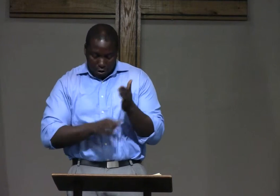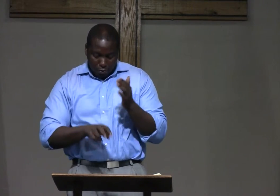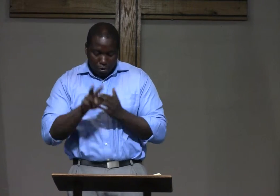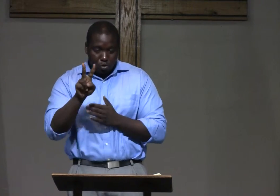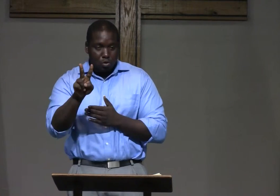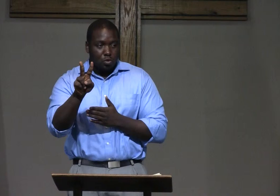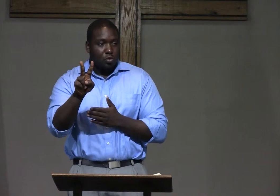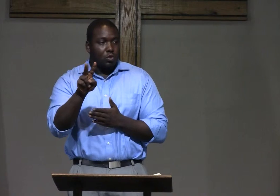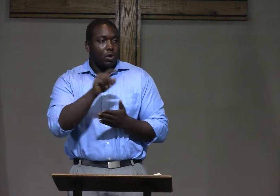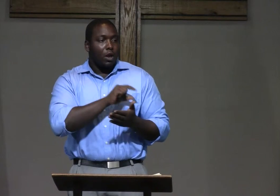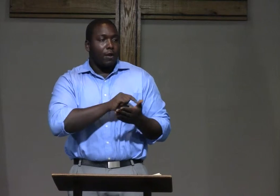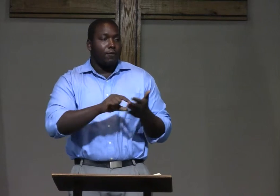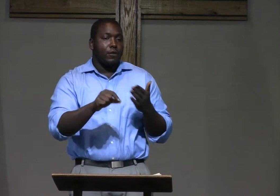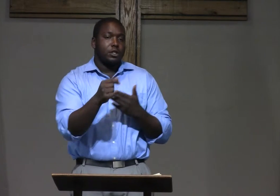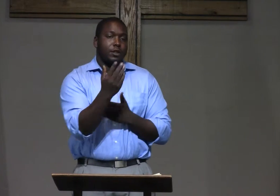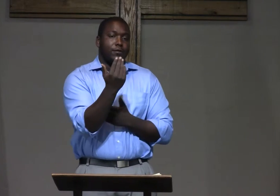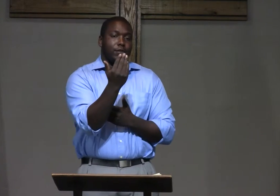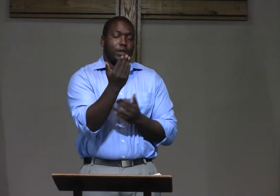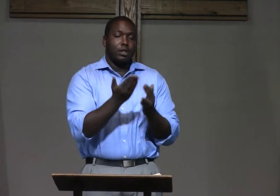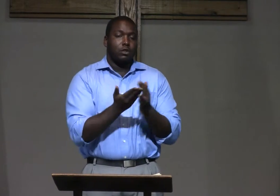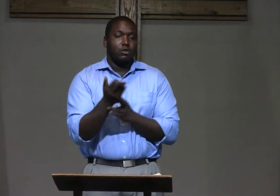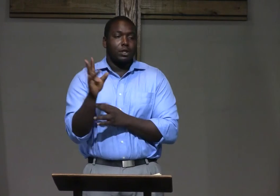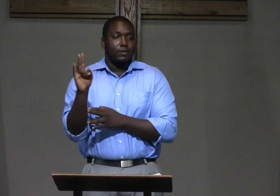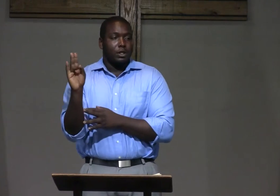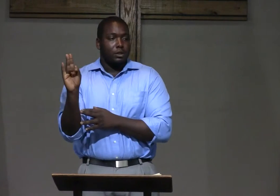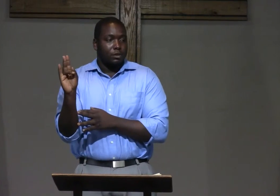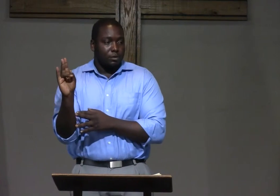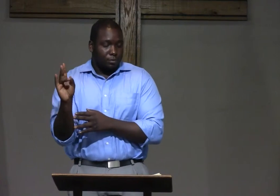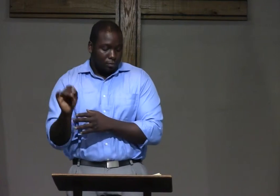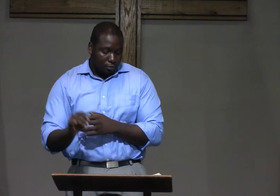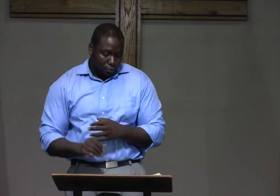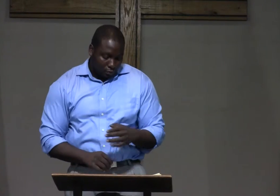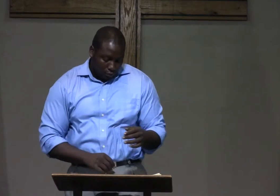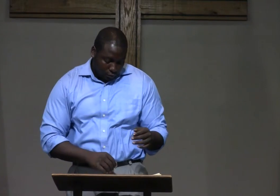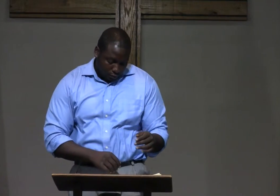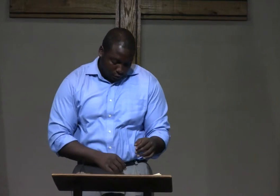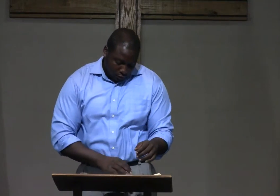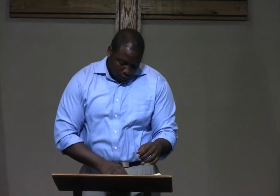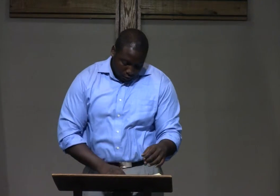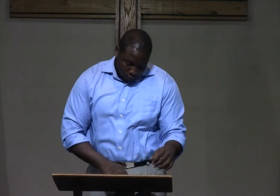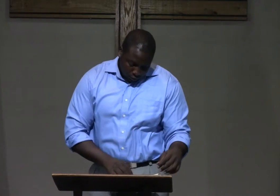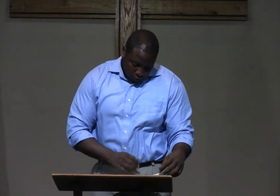First, I'd like to look at James chapter 2, verse 15 through 17.